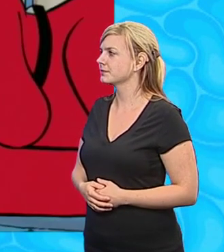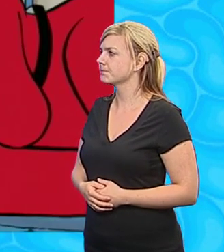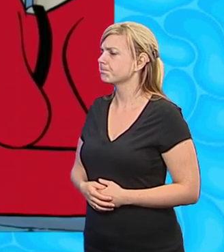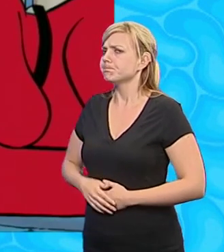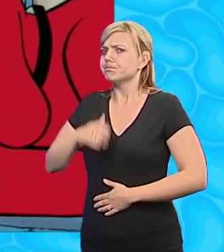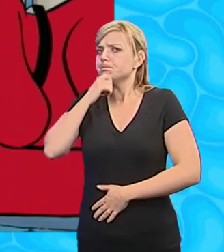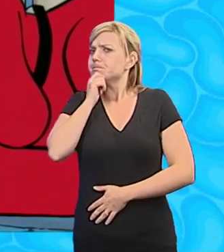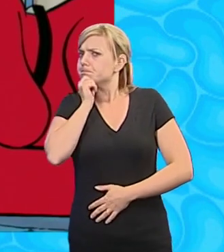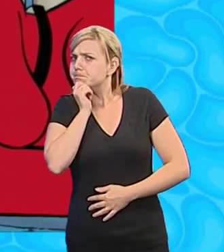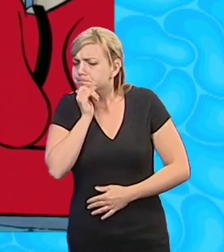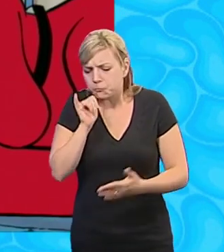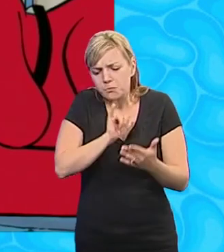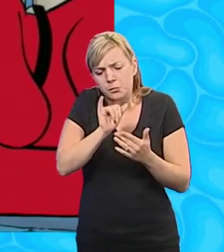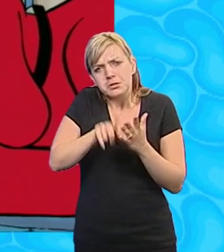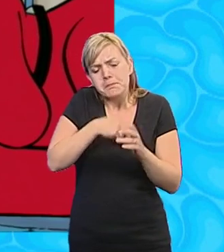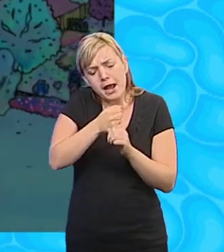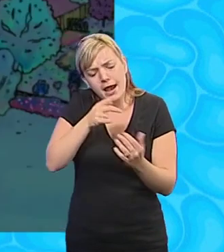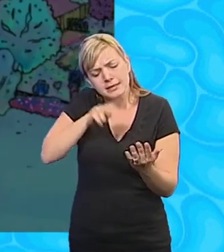Now, what page were we on?